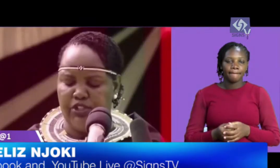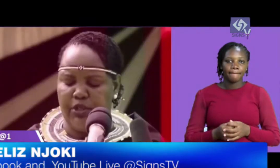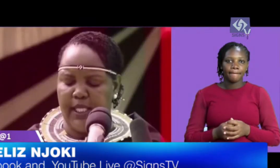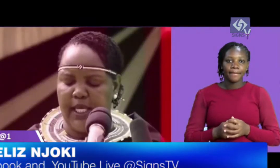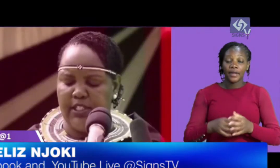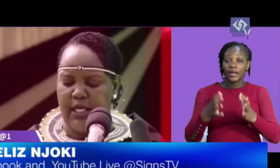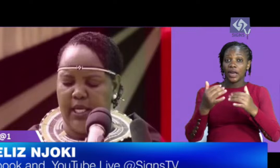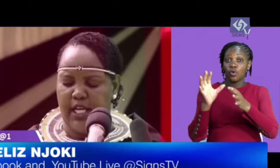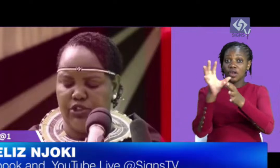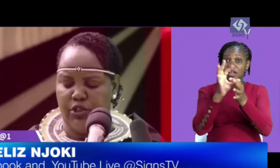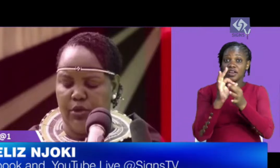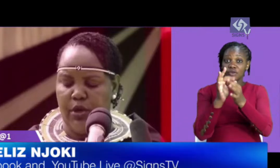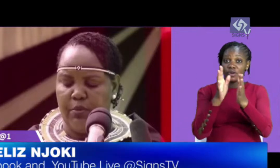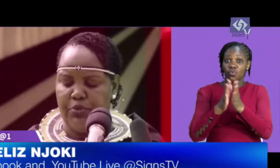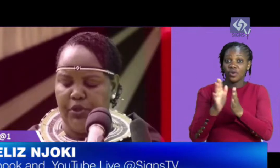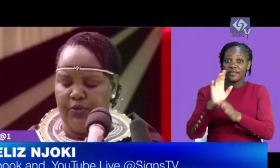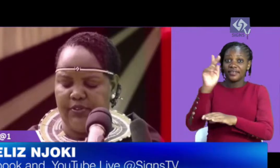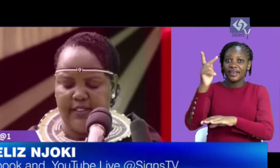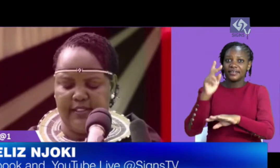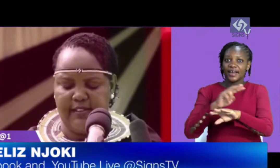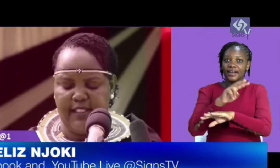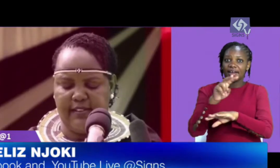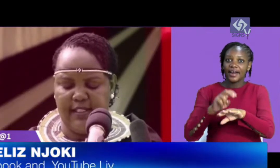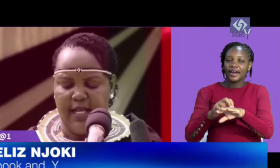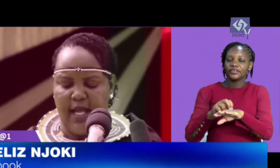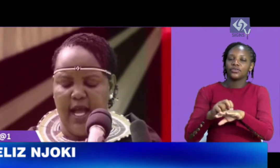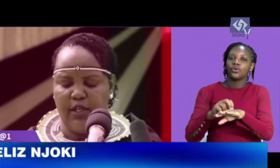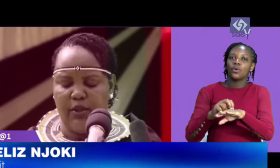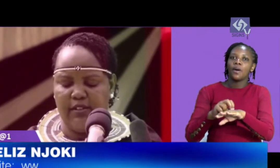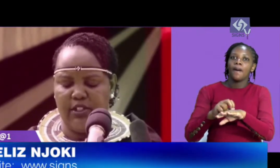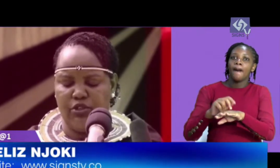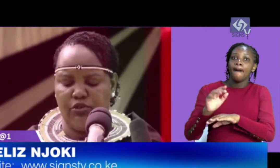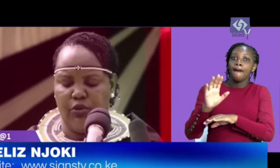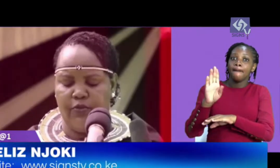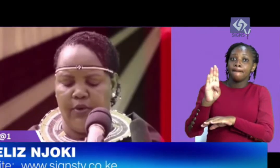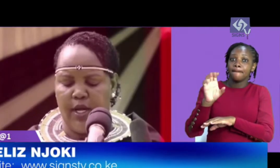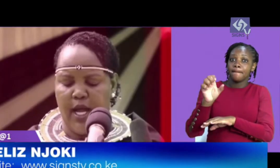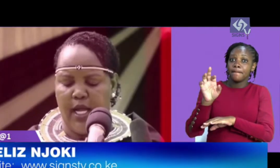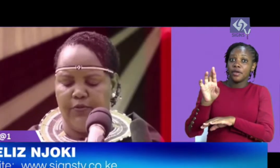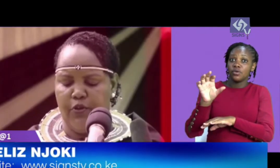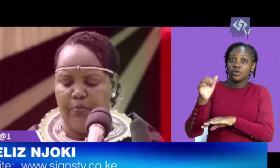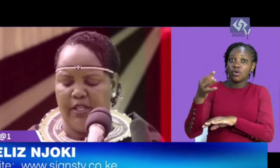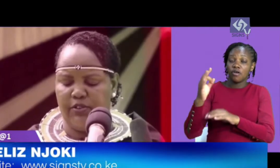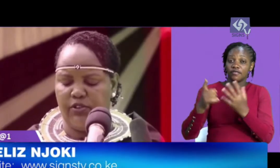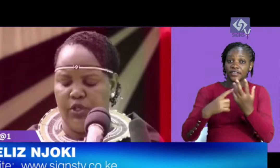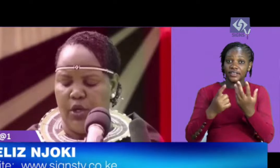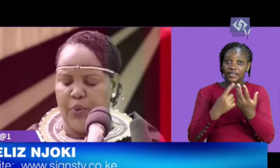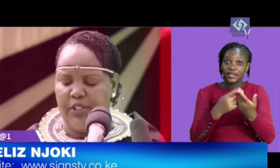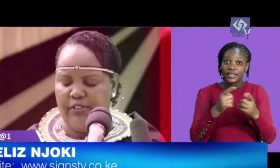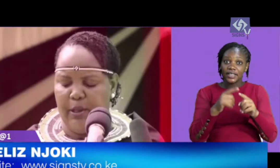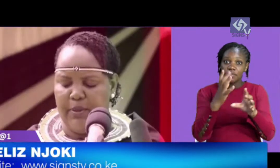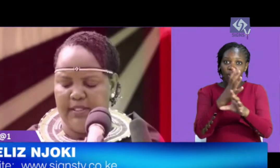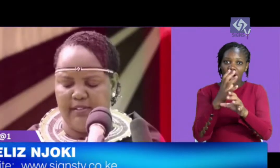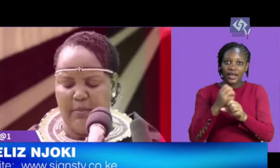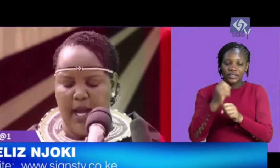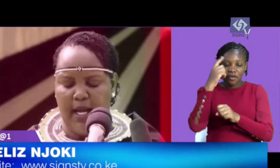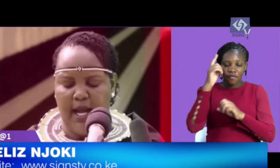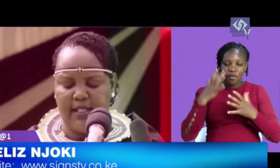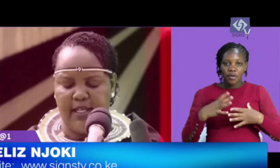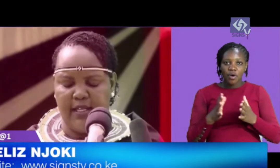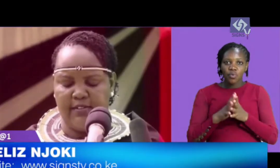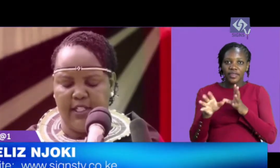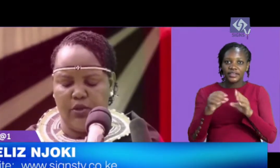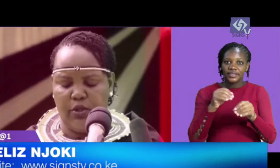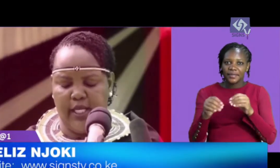In collaboration with the Kenya National Bureau of Statistics and organizations of and for persons with disabilities,